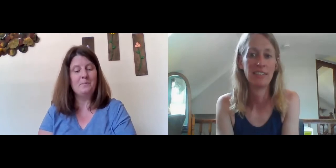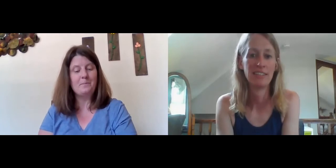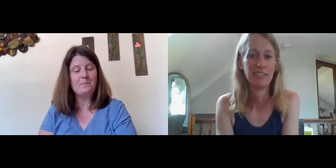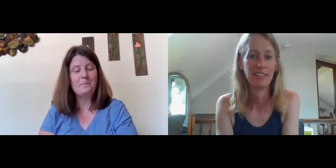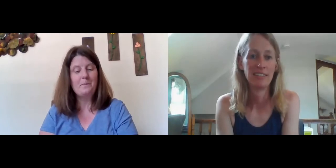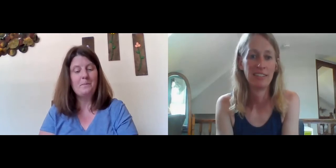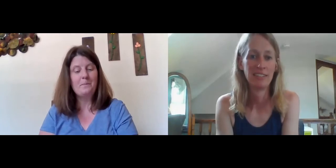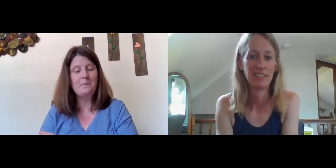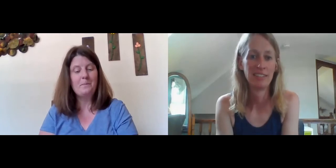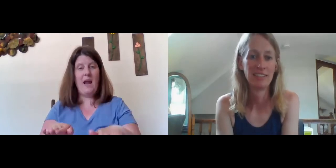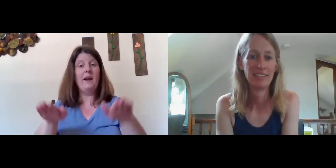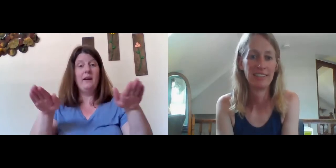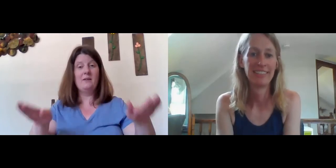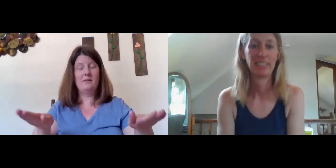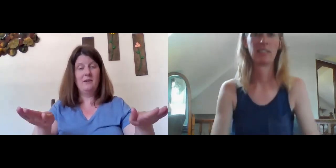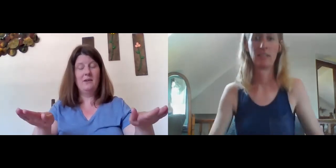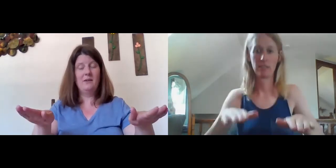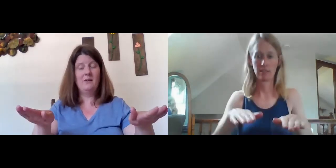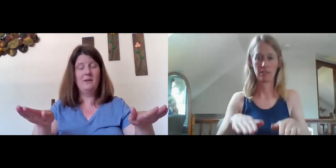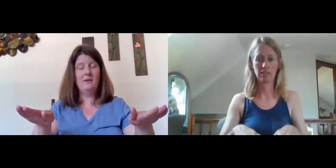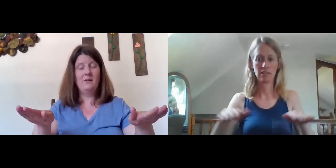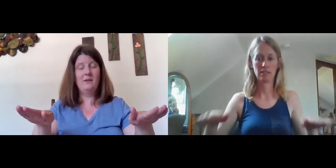sentence. They